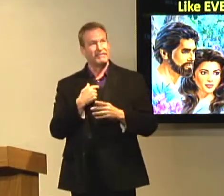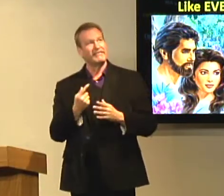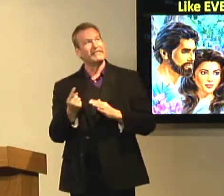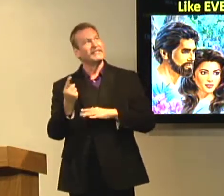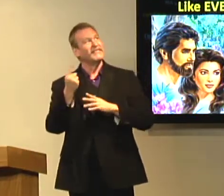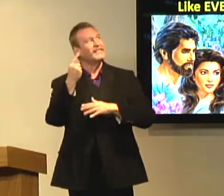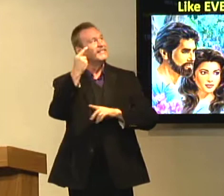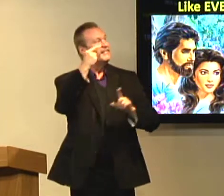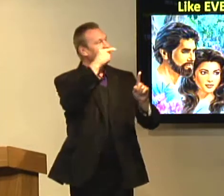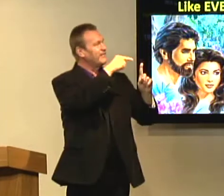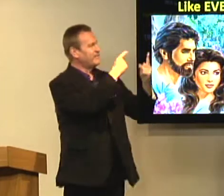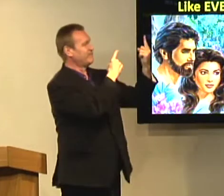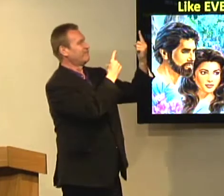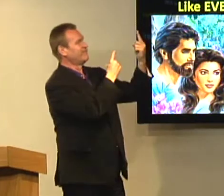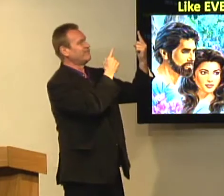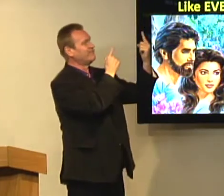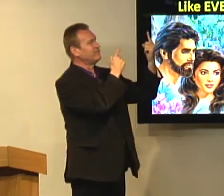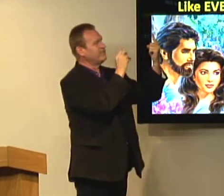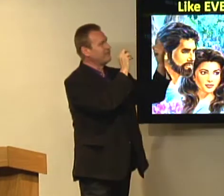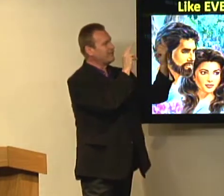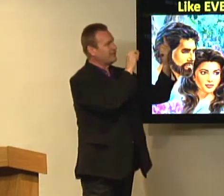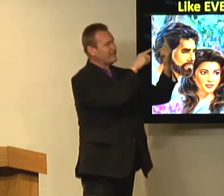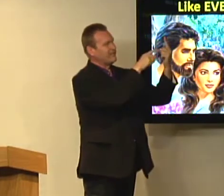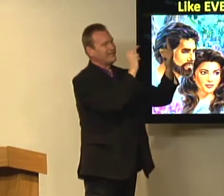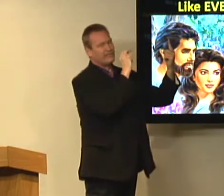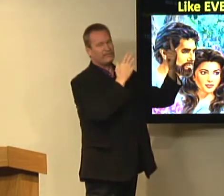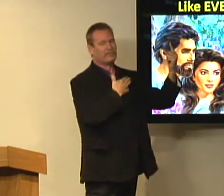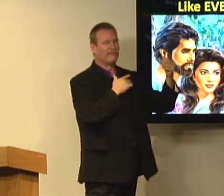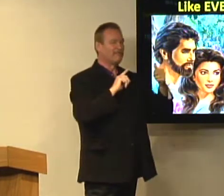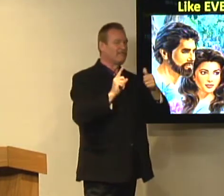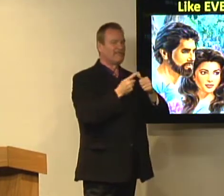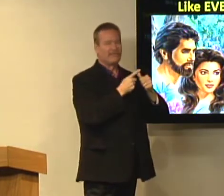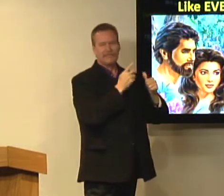wow, it impacts the entire world, but it goes back to Eve.